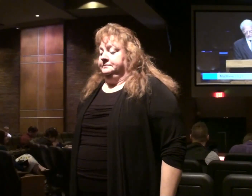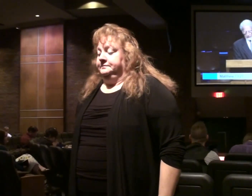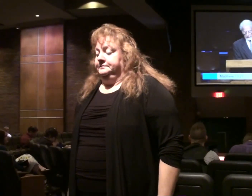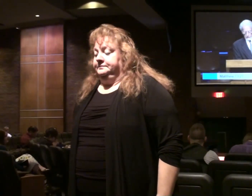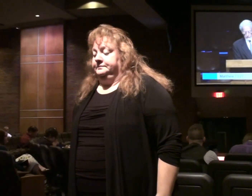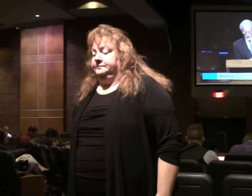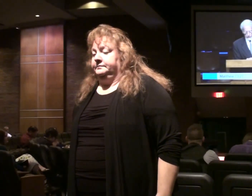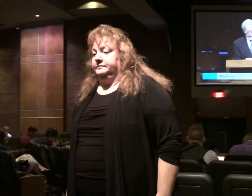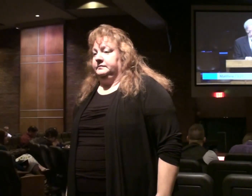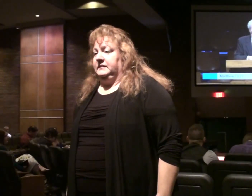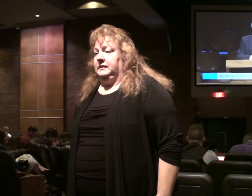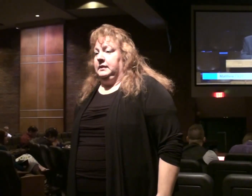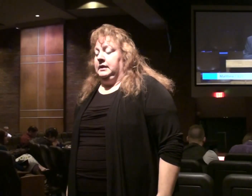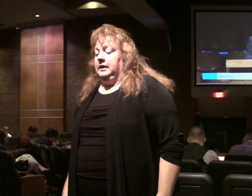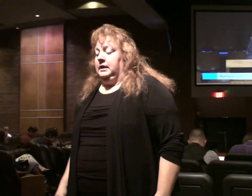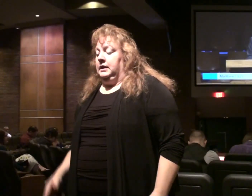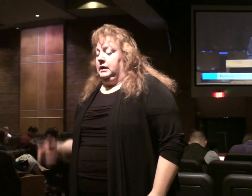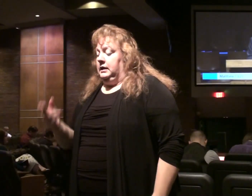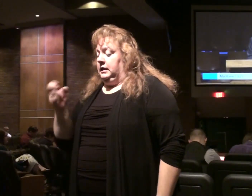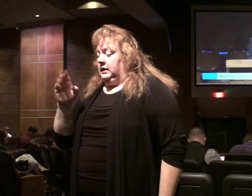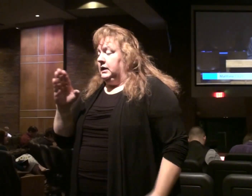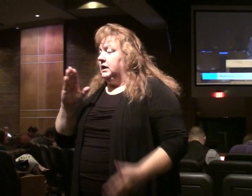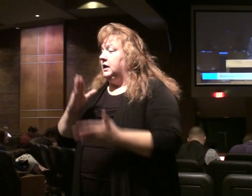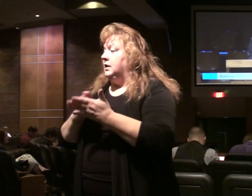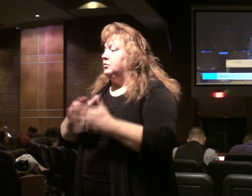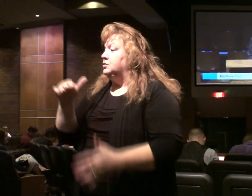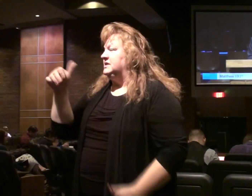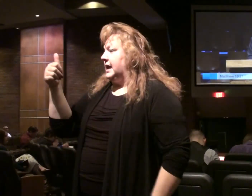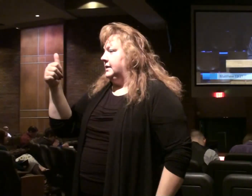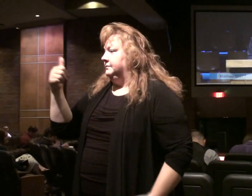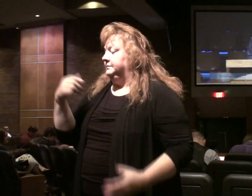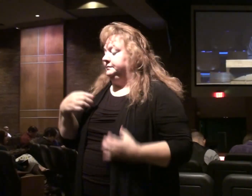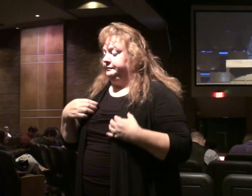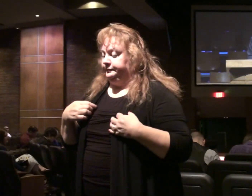And he abandons the faith. Turn over to Hebrews chapter 10. This is a